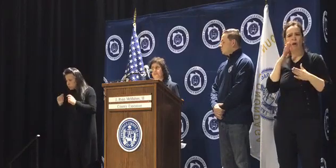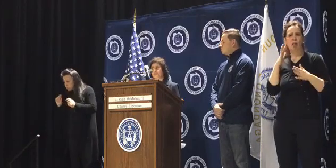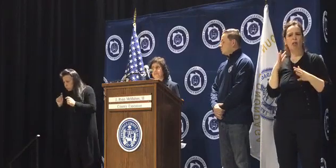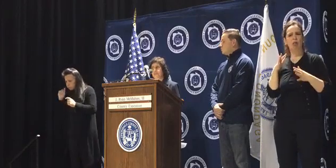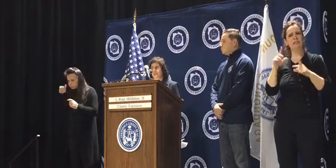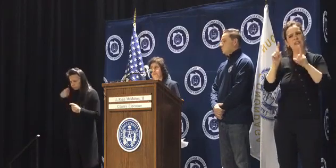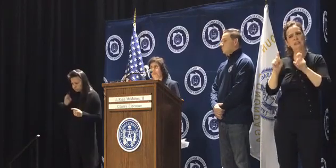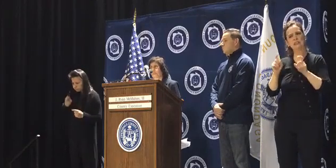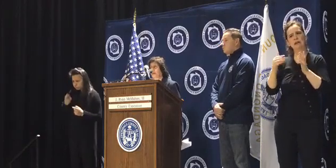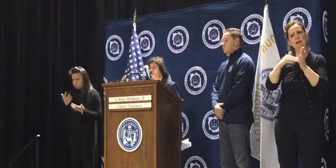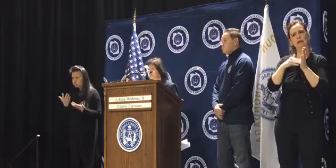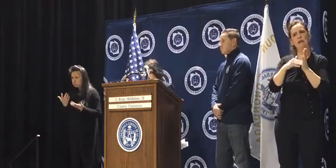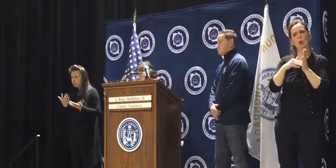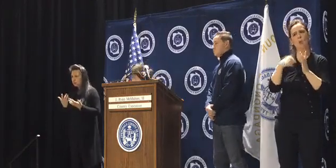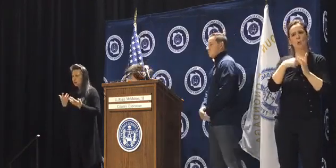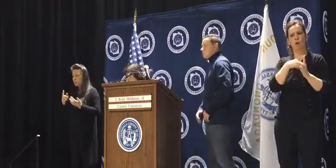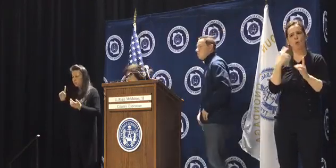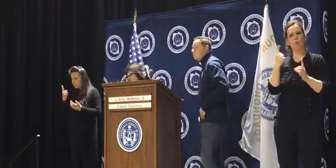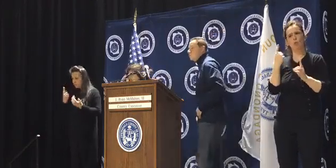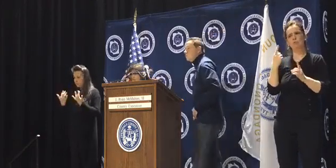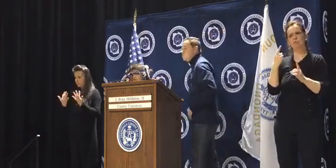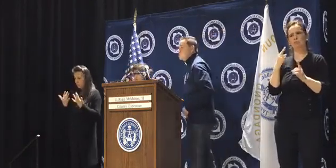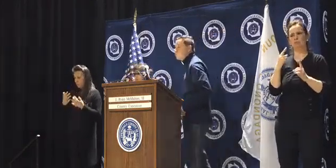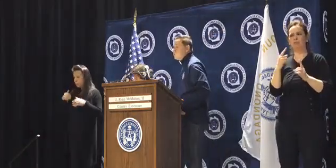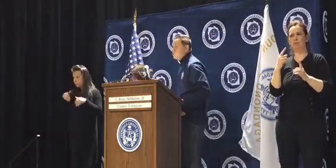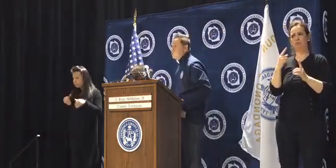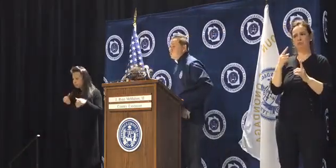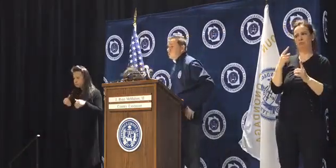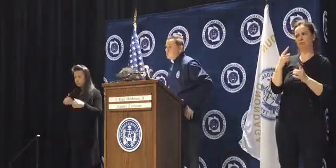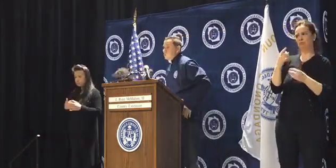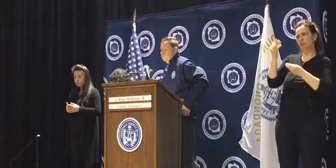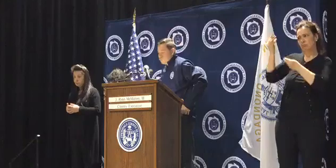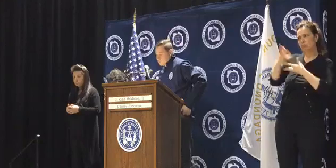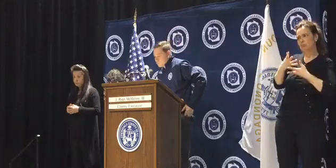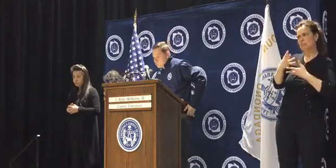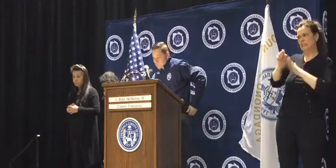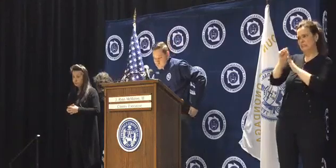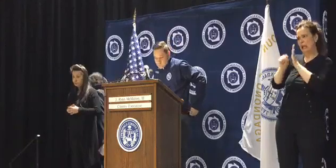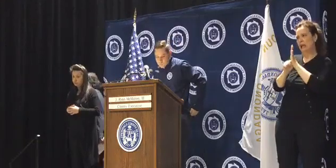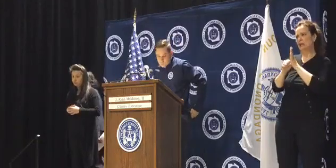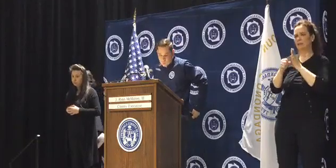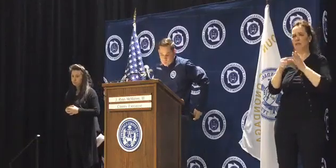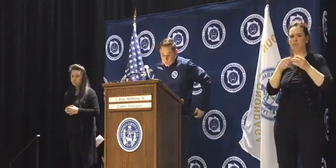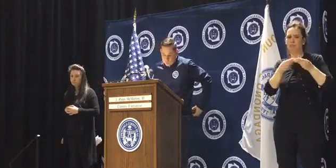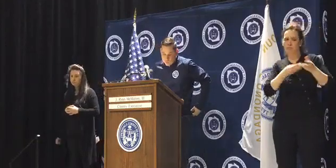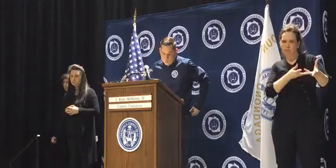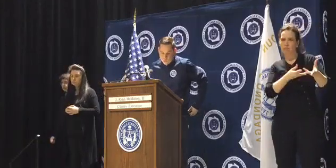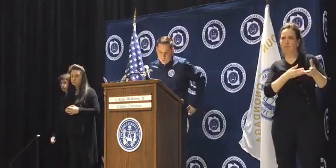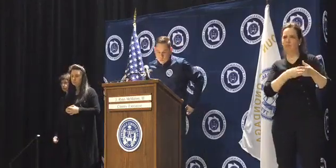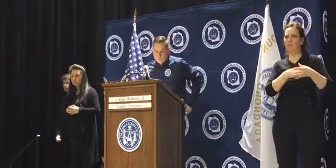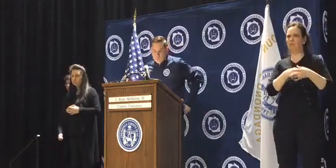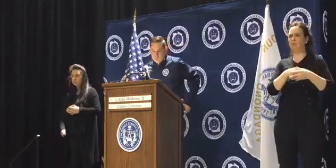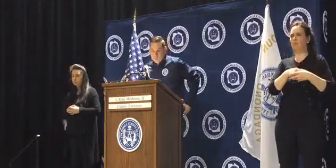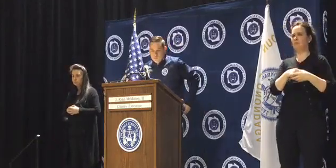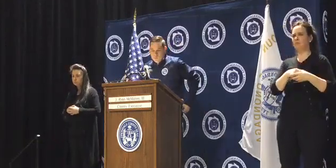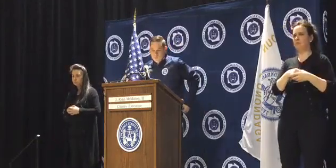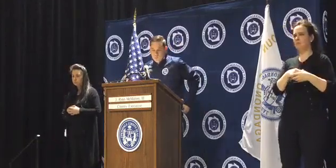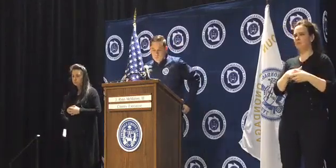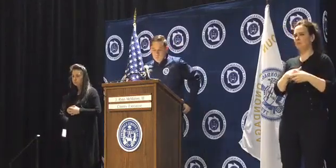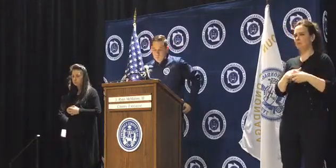state. Ryan, you mentioned spring breakers more than once. Mm-hmm. Are we actively aware of Central New